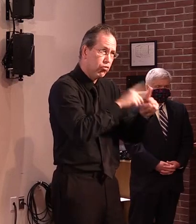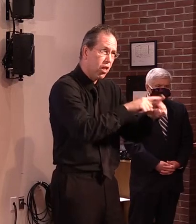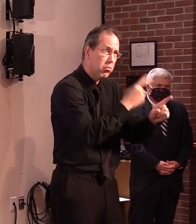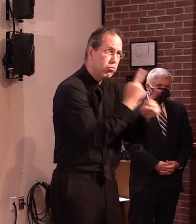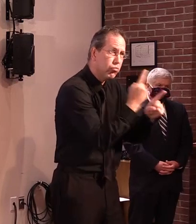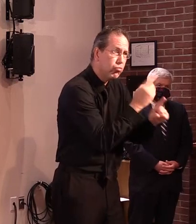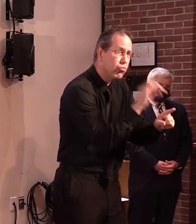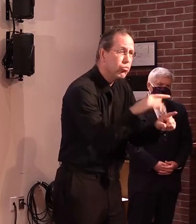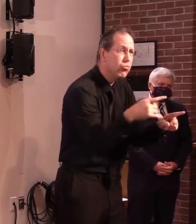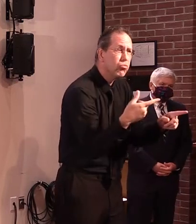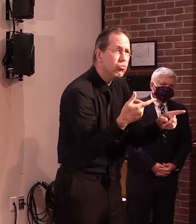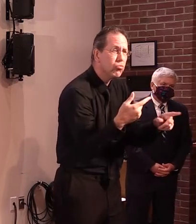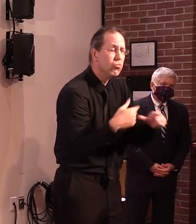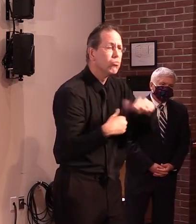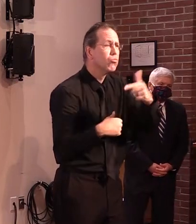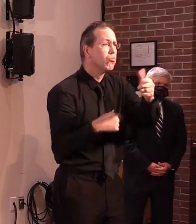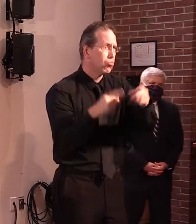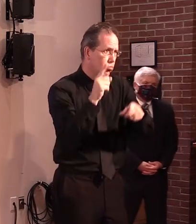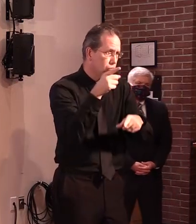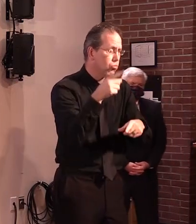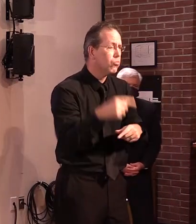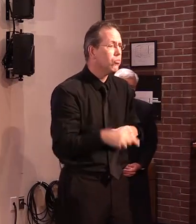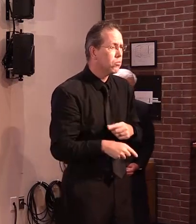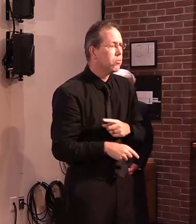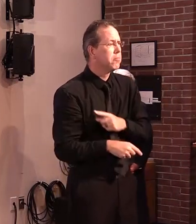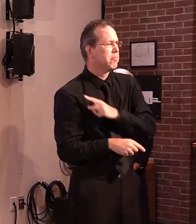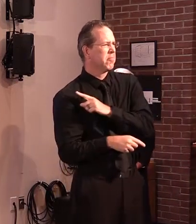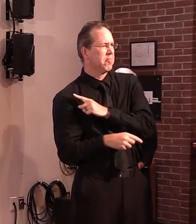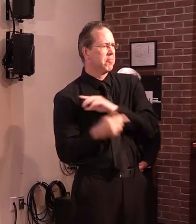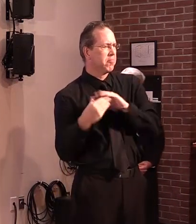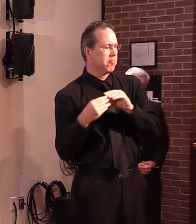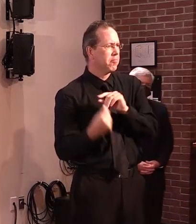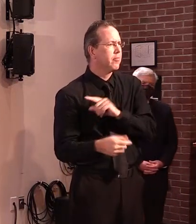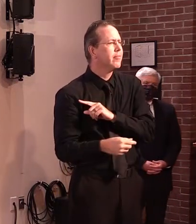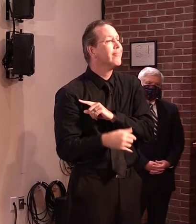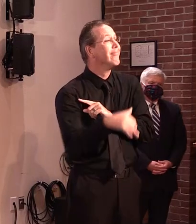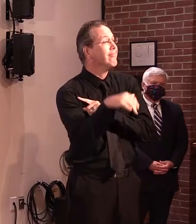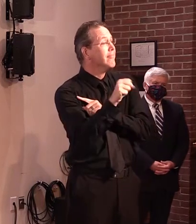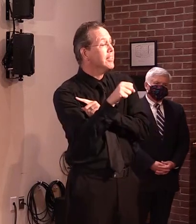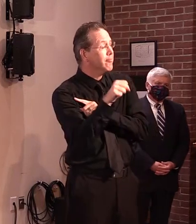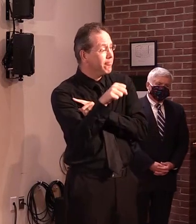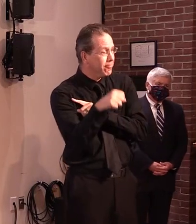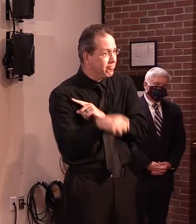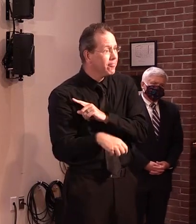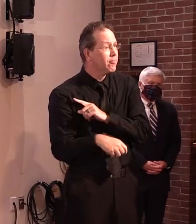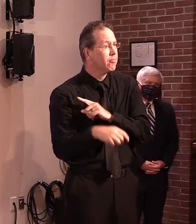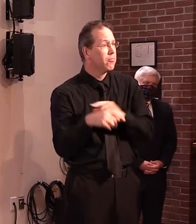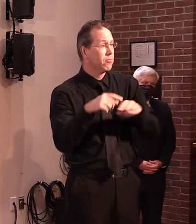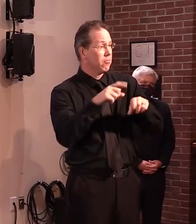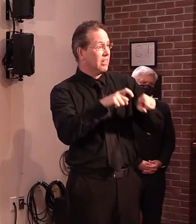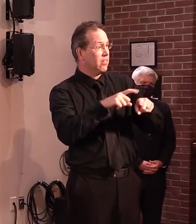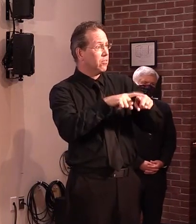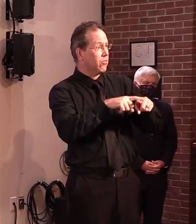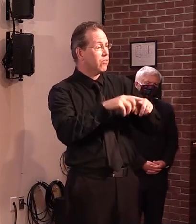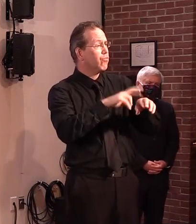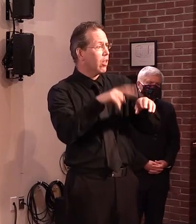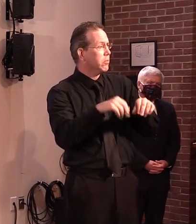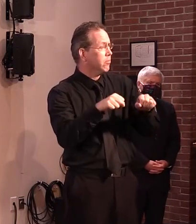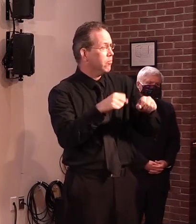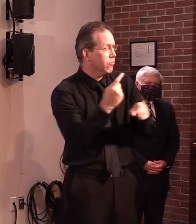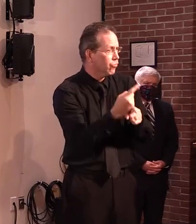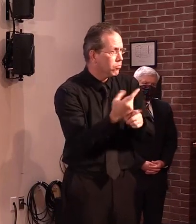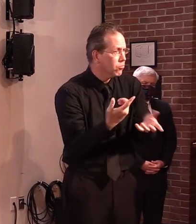Oh, yeah, thank you very much for that question. Yes, the rapid result has a place, particularly when you're trying to